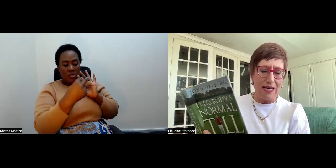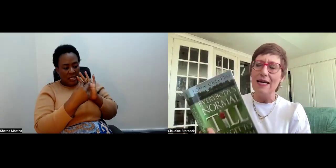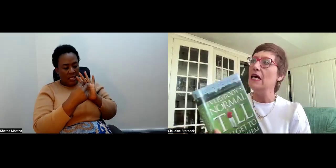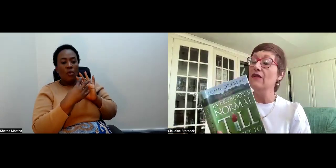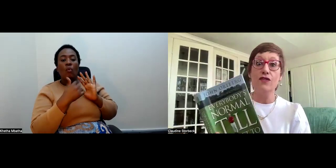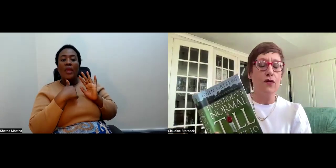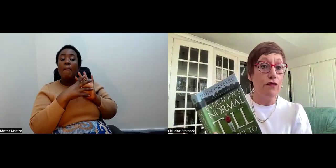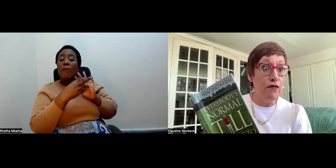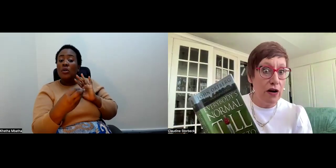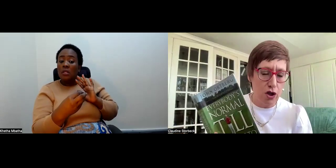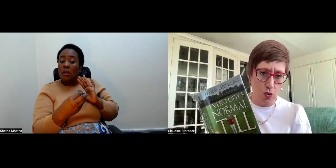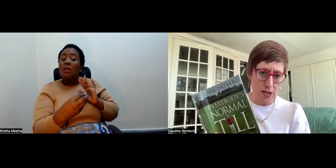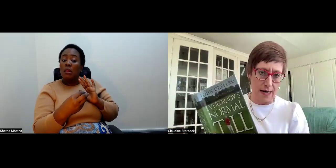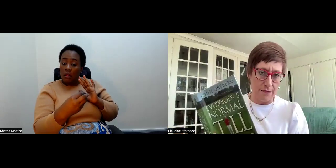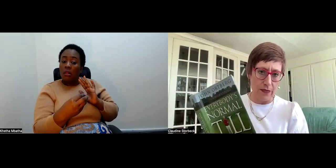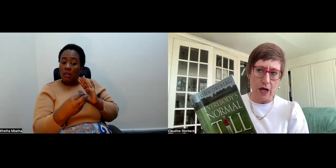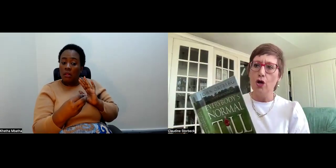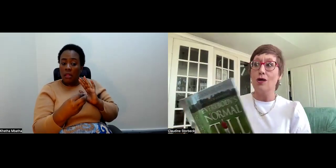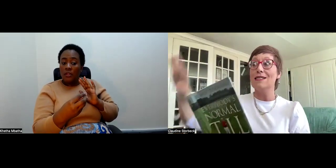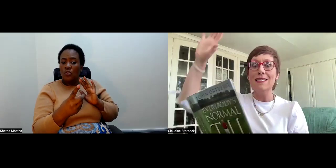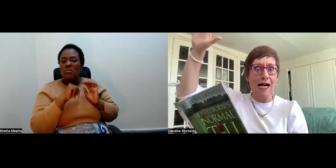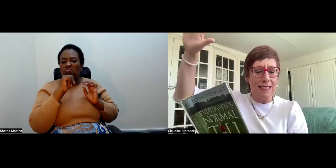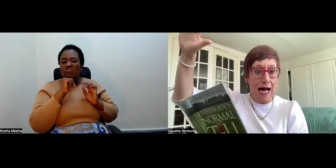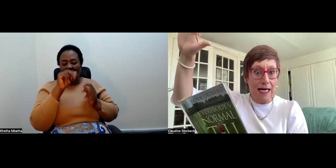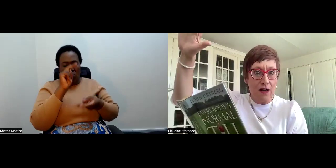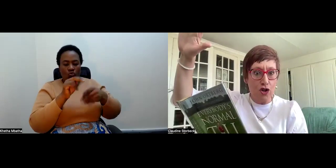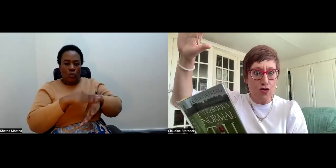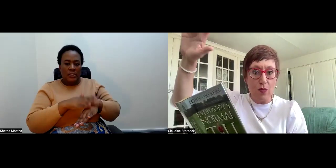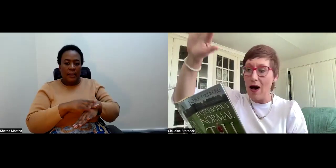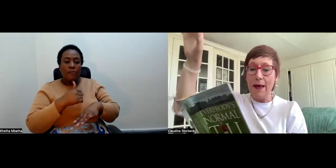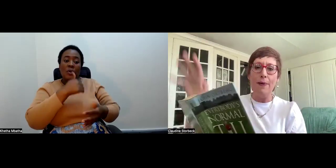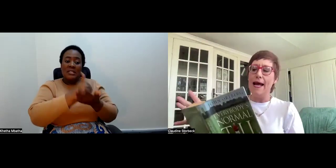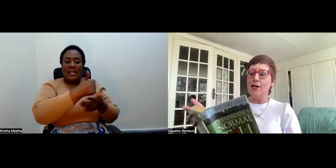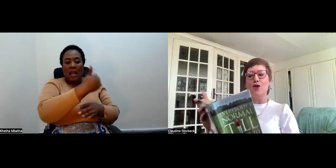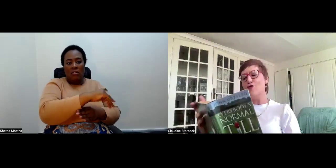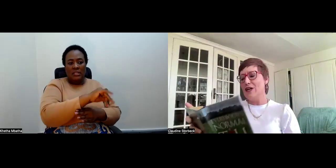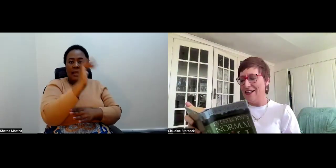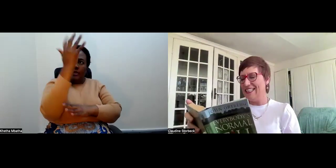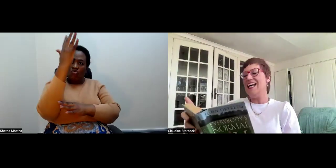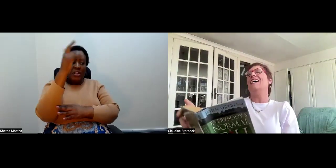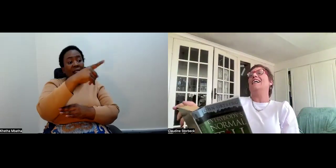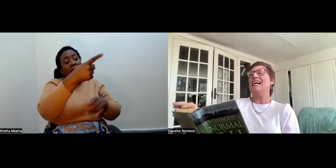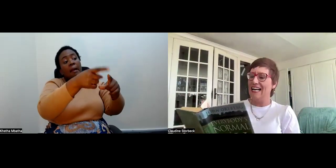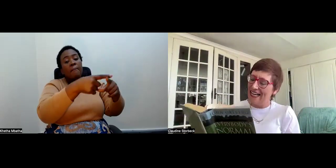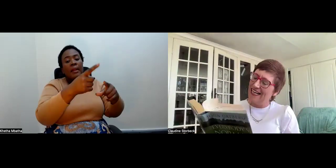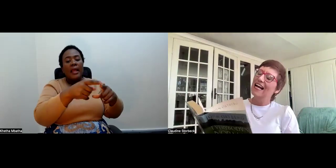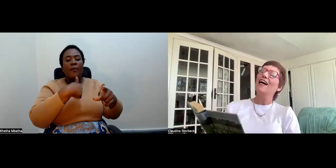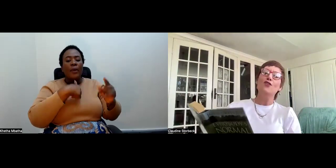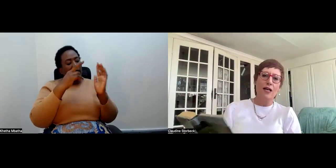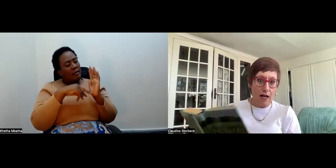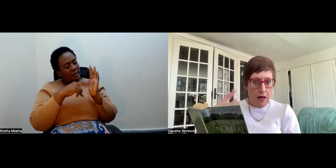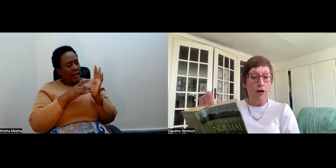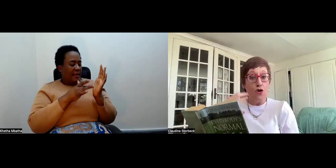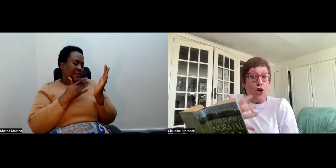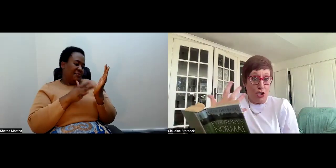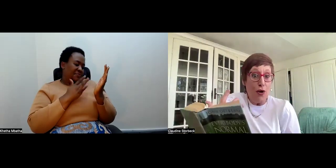that we read, even if it's for a very short time. You're going to sit outside under the tree while they're playing and you're going to read and